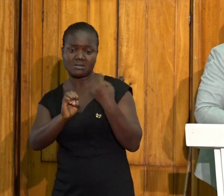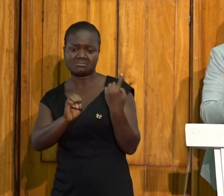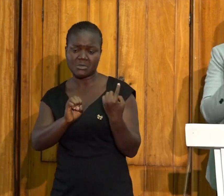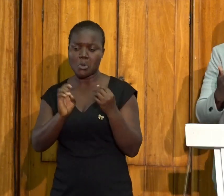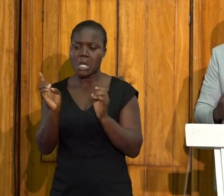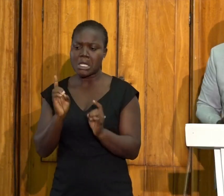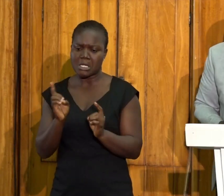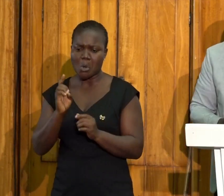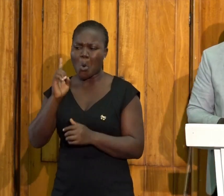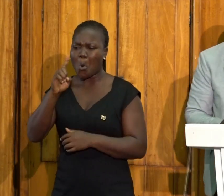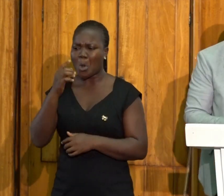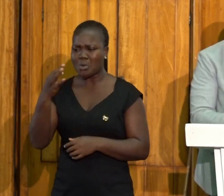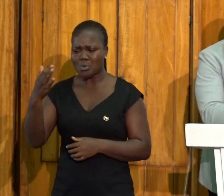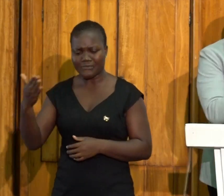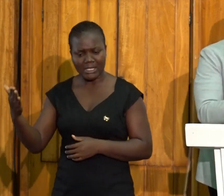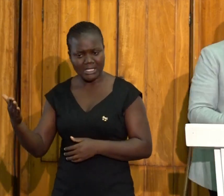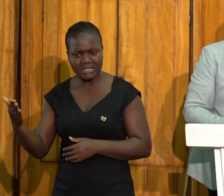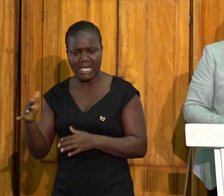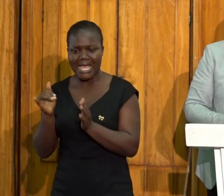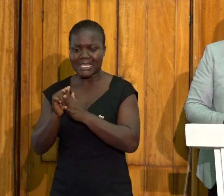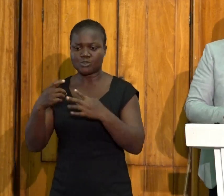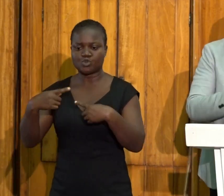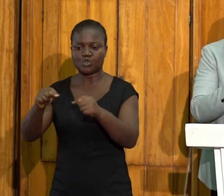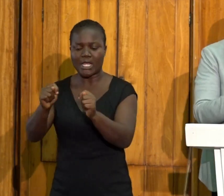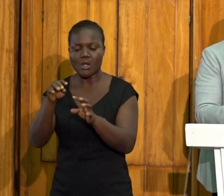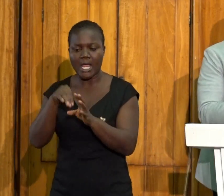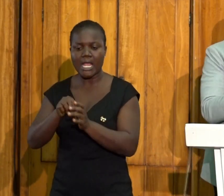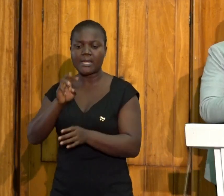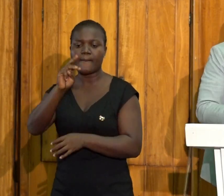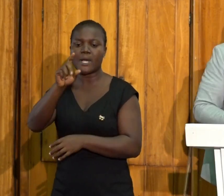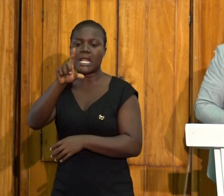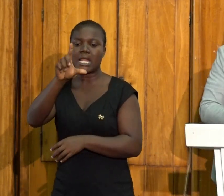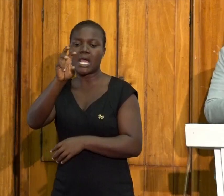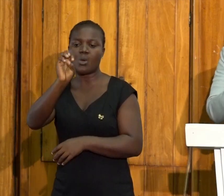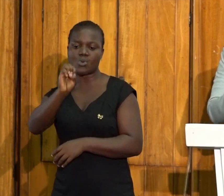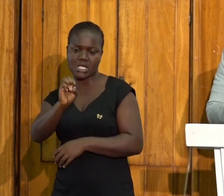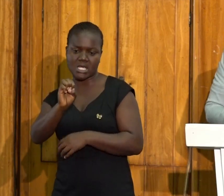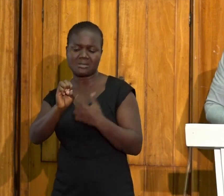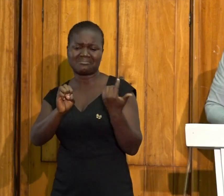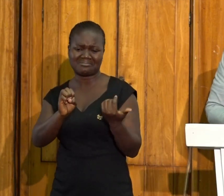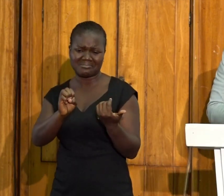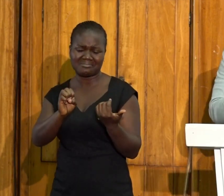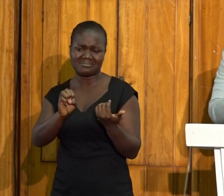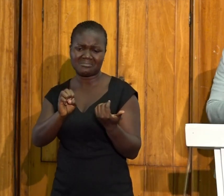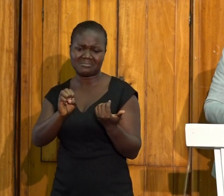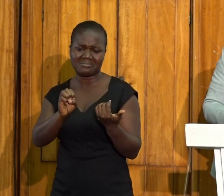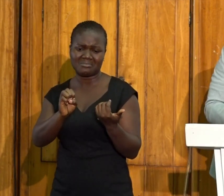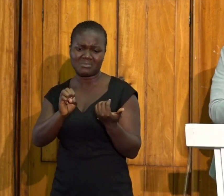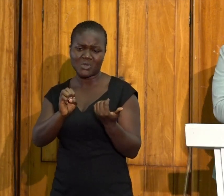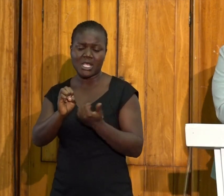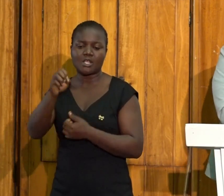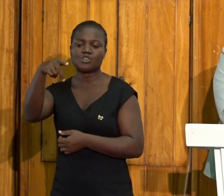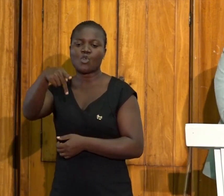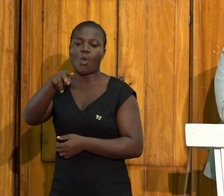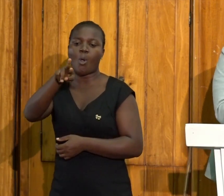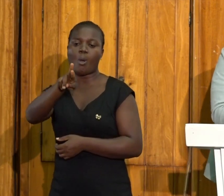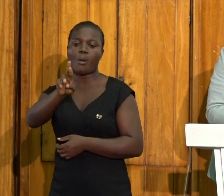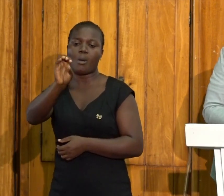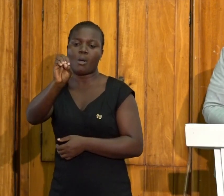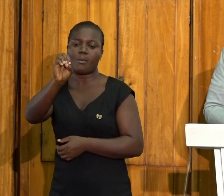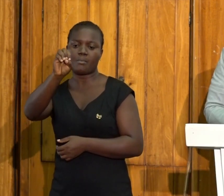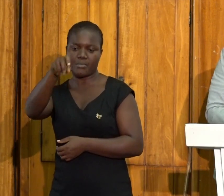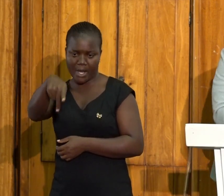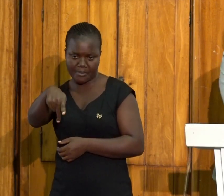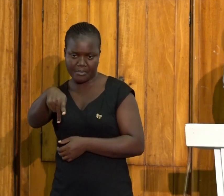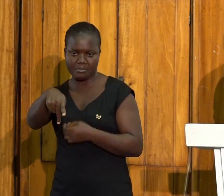given us as one of the clinical trials. And Malawi now has an e-database on PrEP. And we